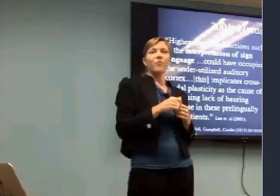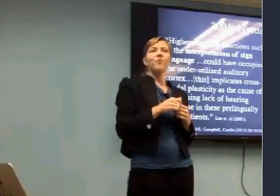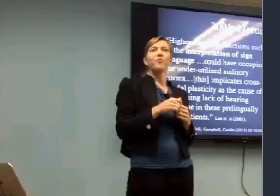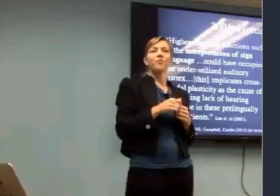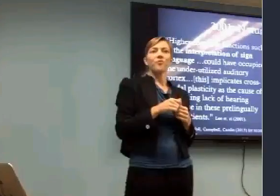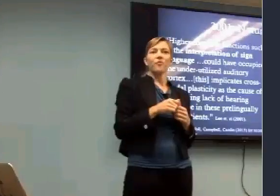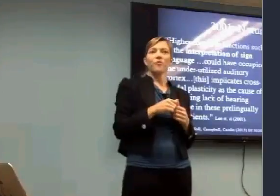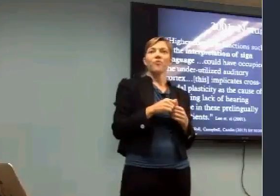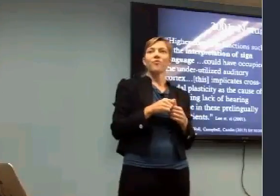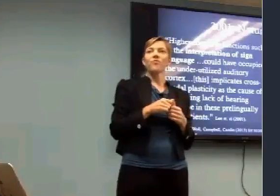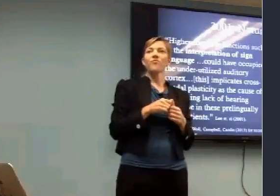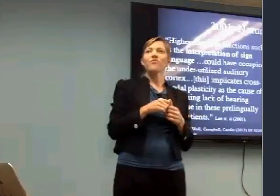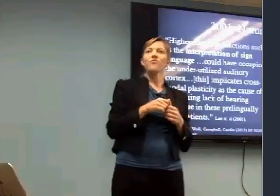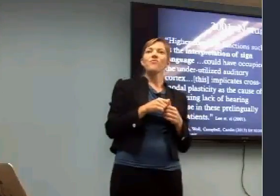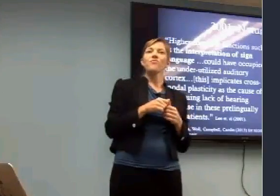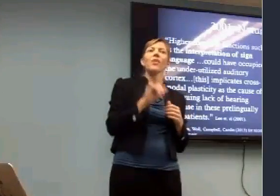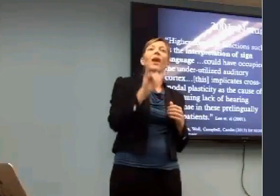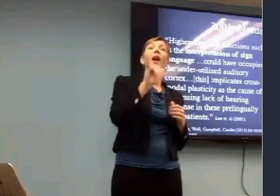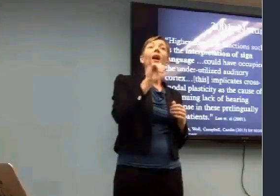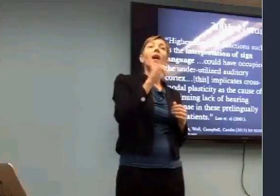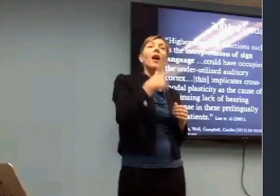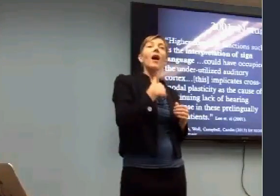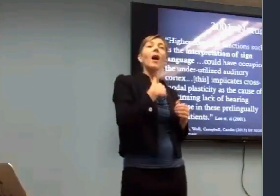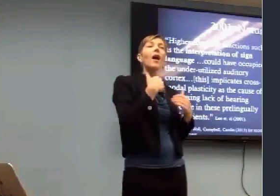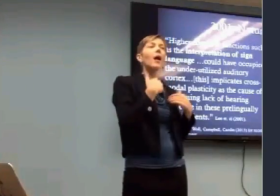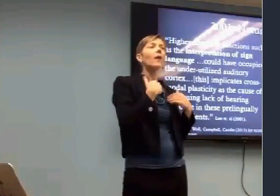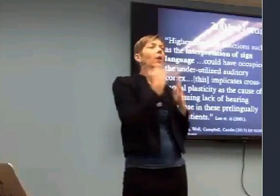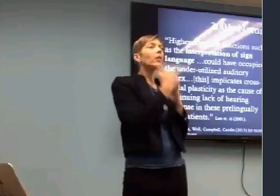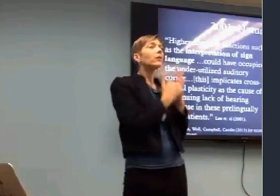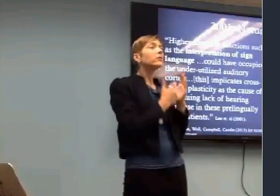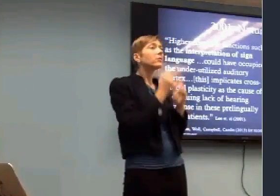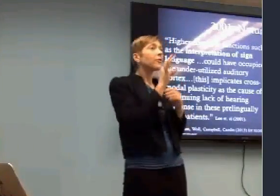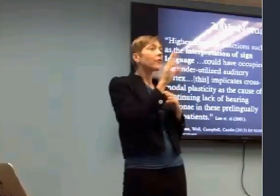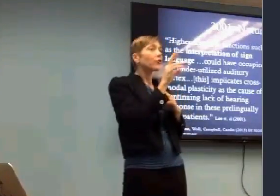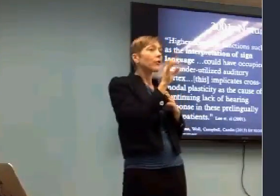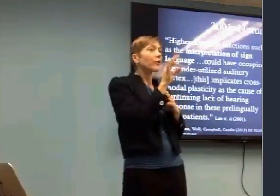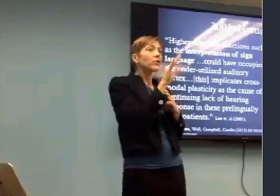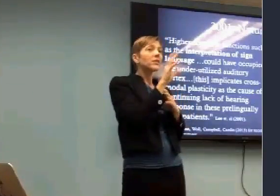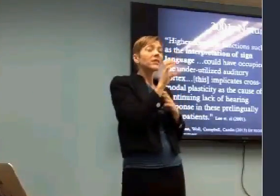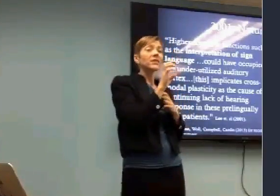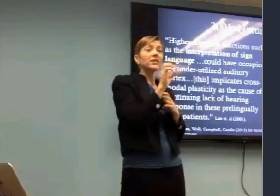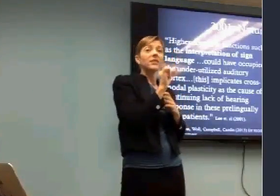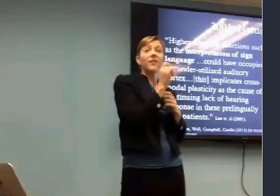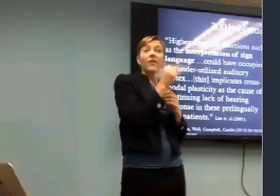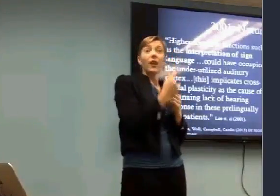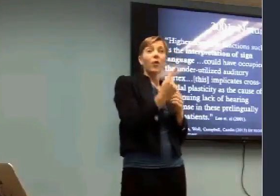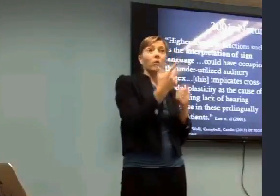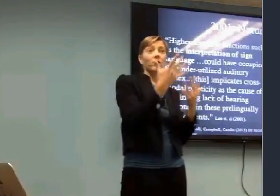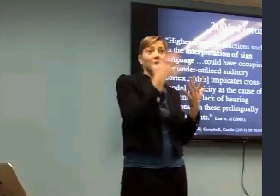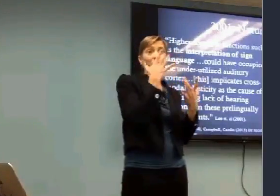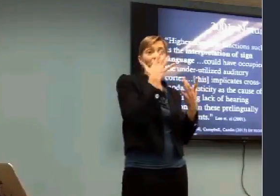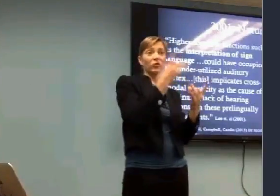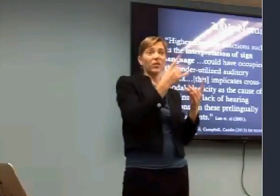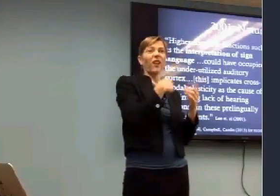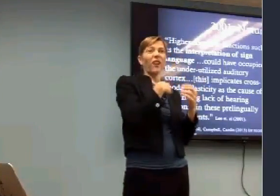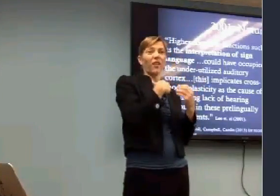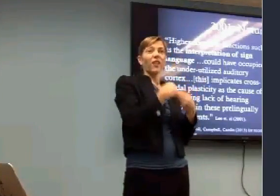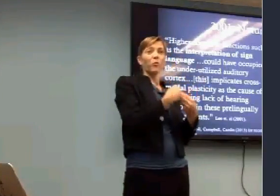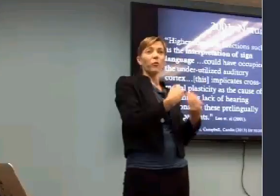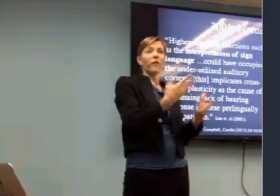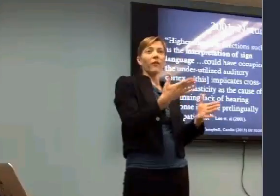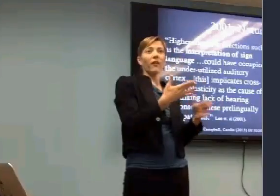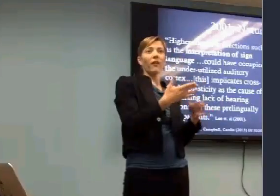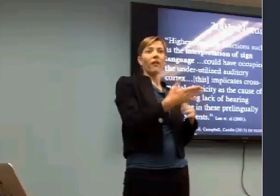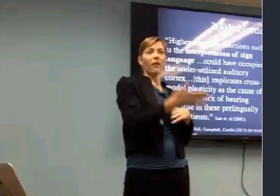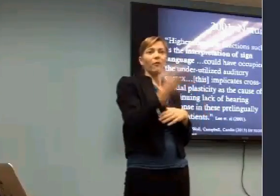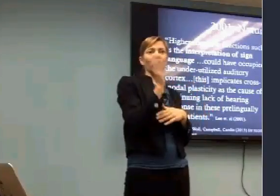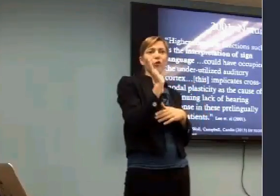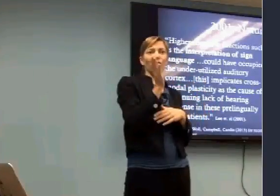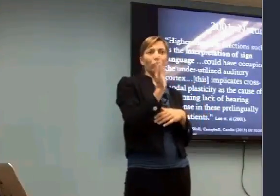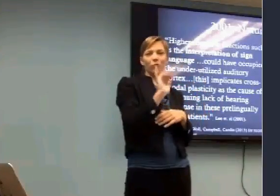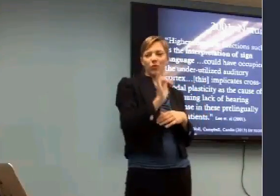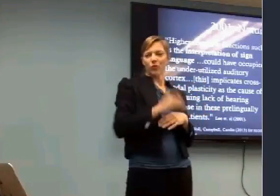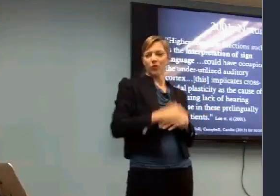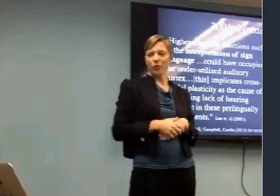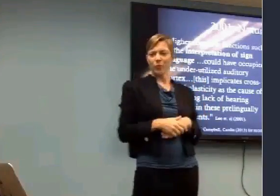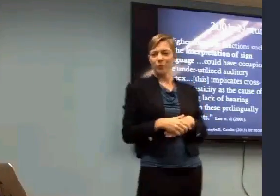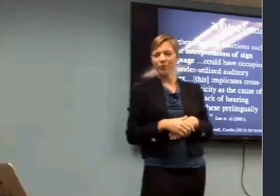There's also another paper that argues against this point of view. And you'll see that at the bottom of this slide. So if anyone is interested, I can certainly provide